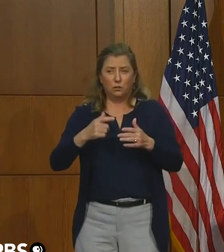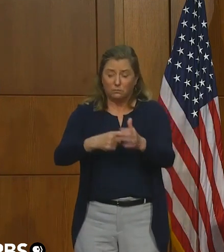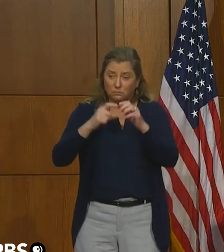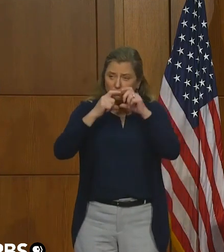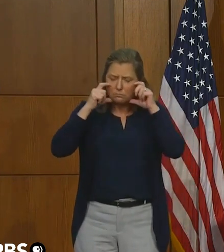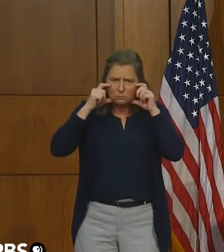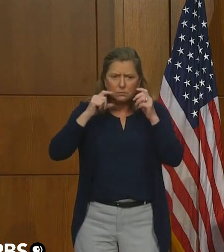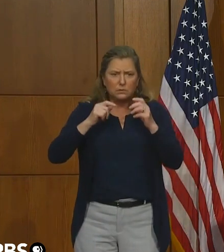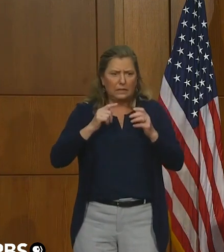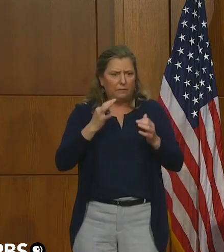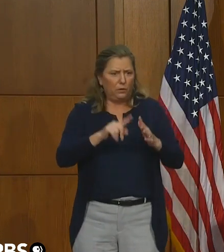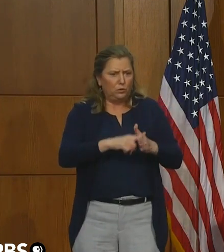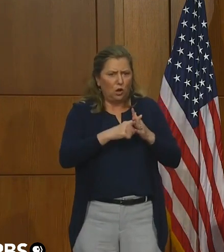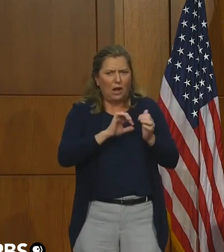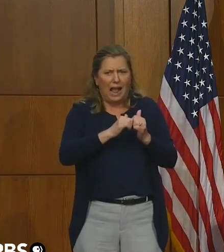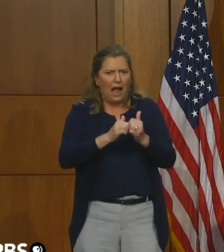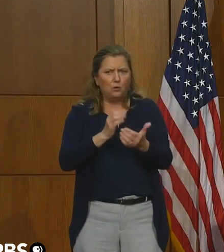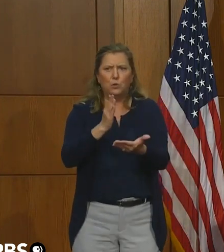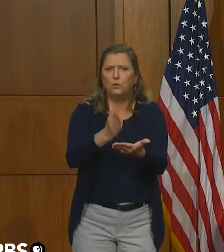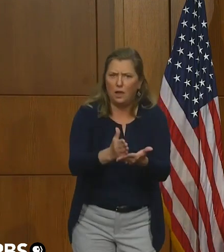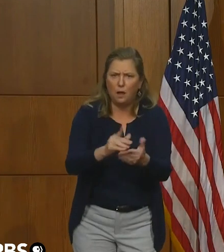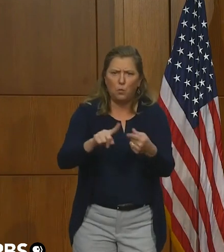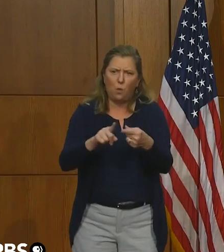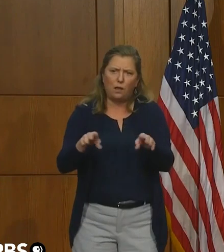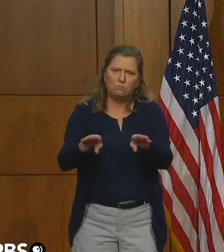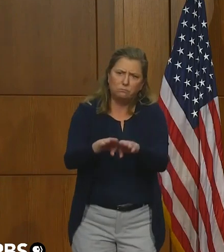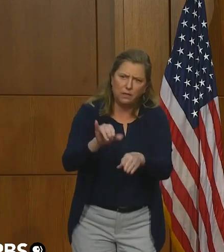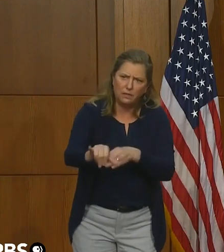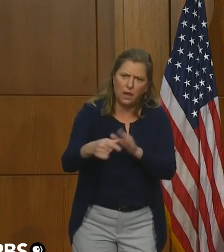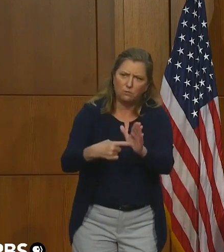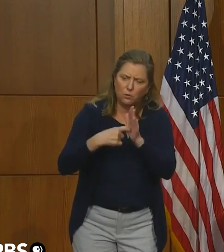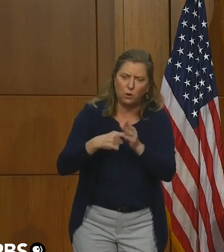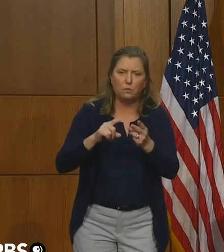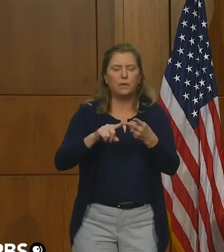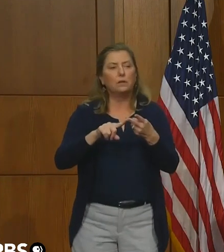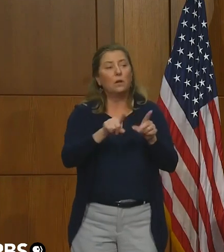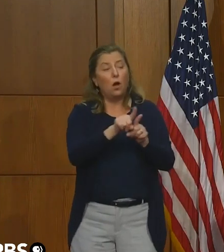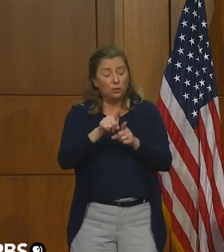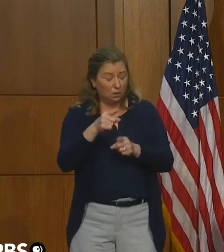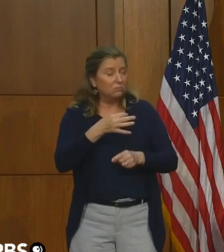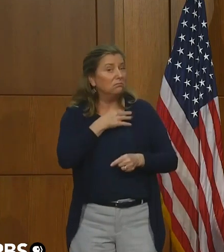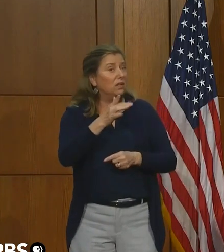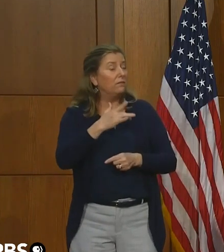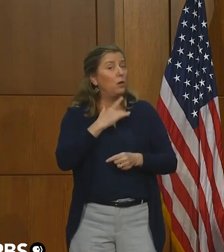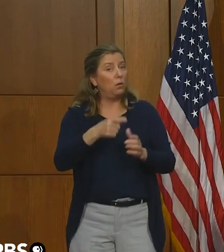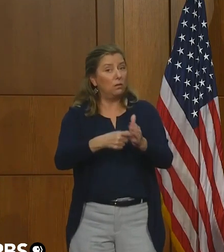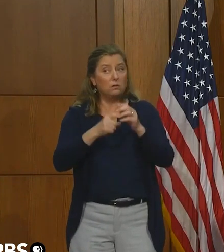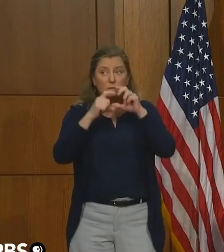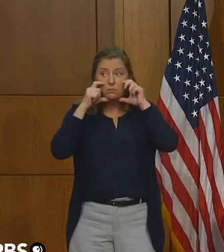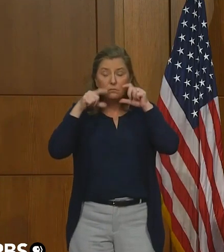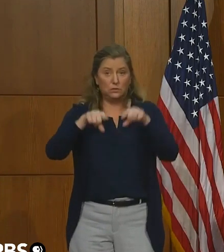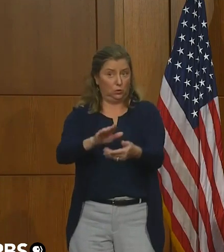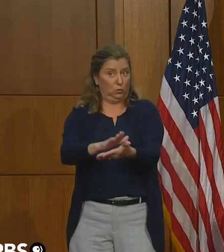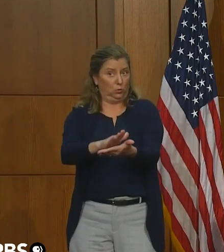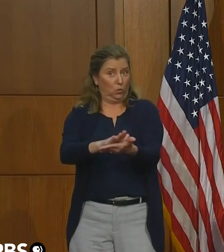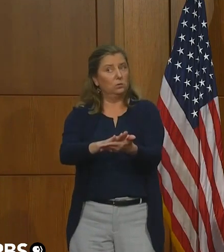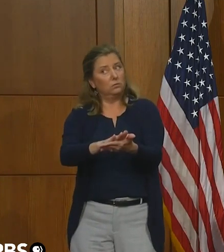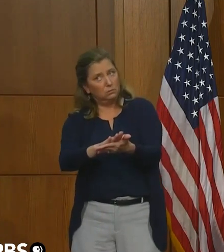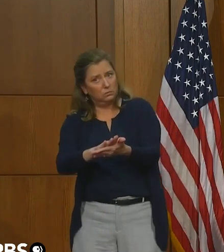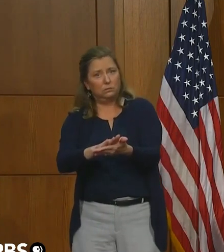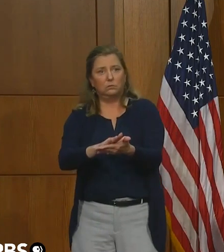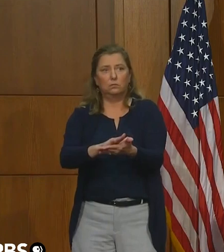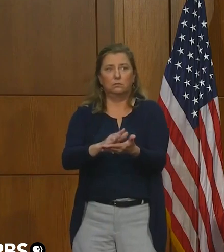timeline of this at this point? And then also, have you given any thought to the potential to mandate masks in schools, especially given that